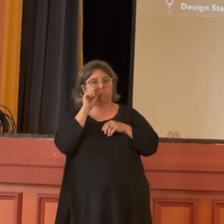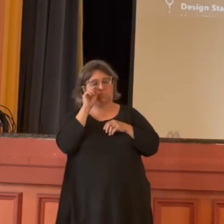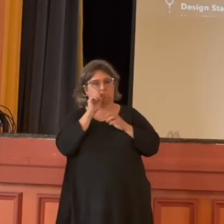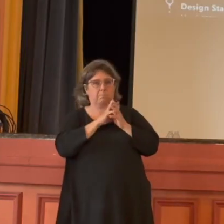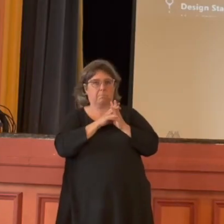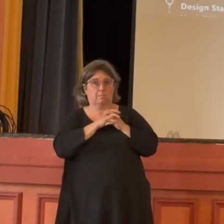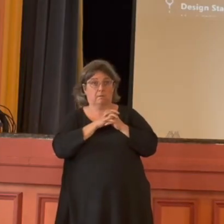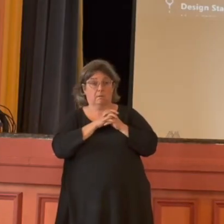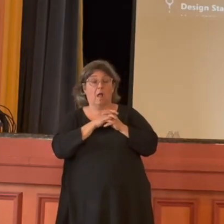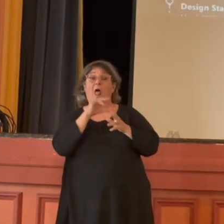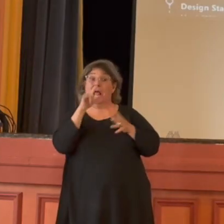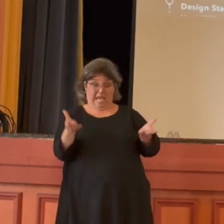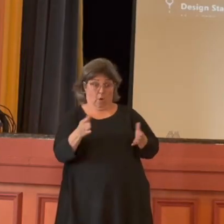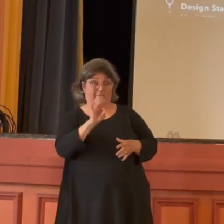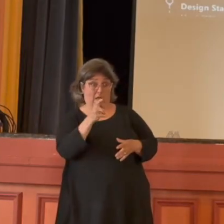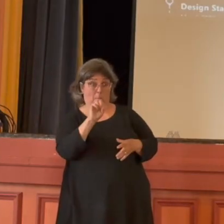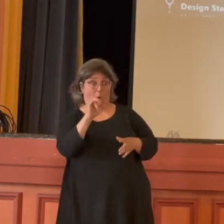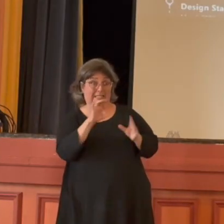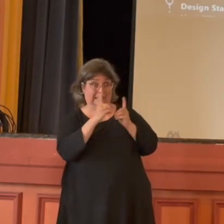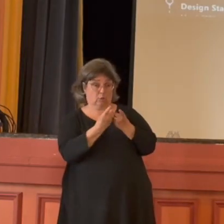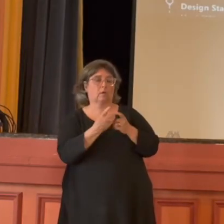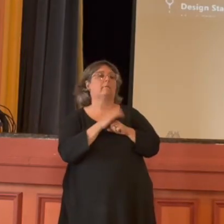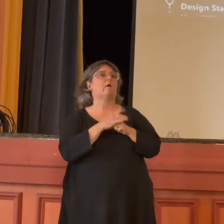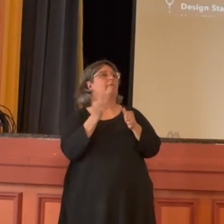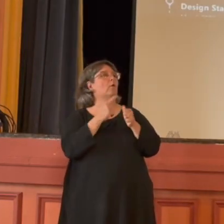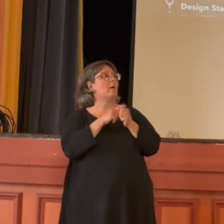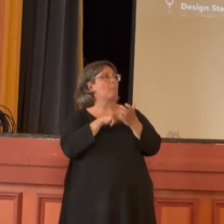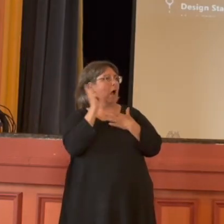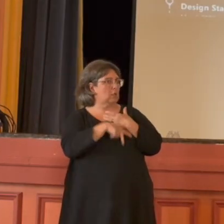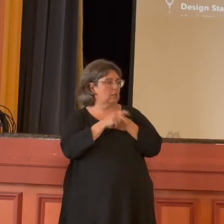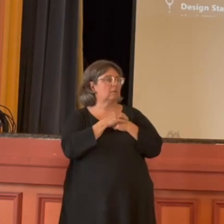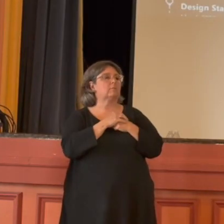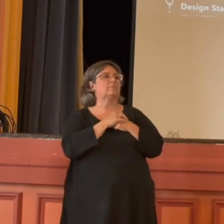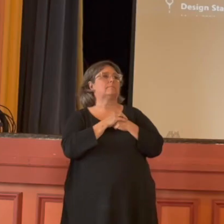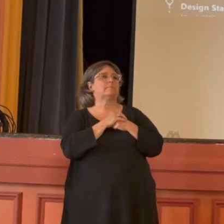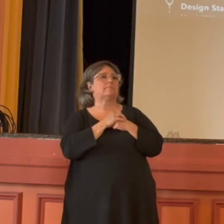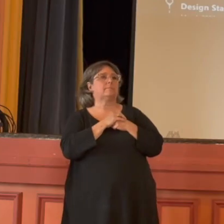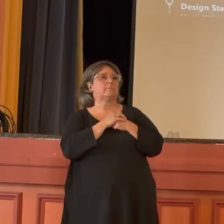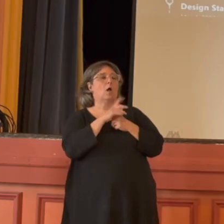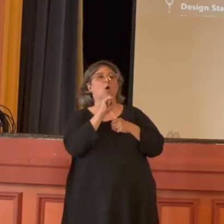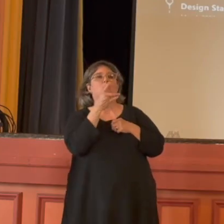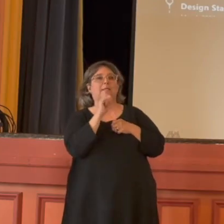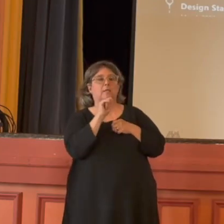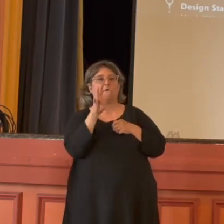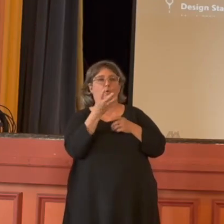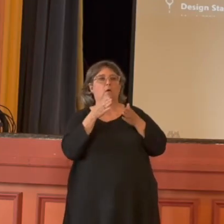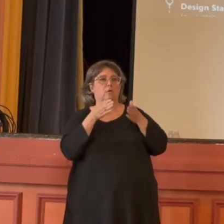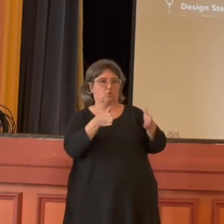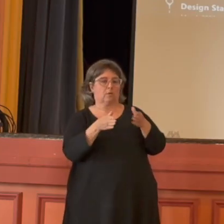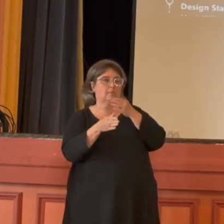So within Fillmore District, the first project is the Trenton and 4th